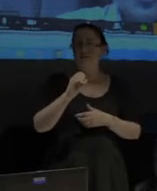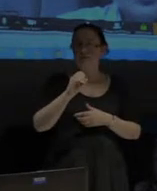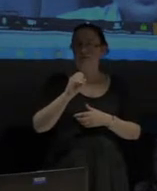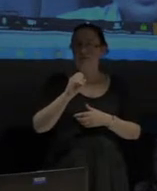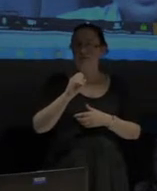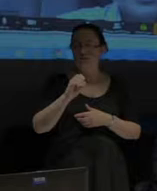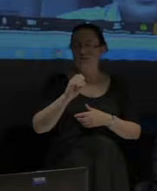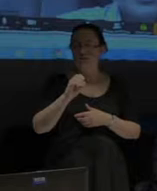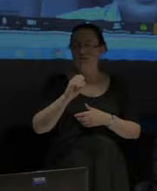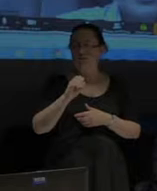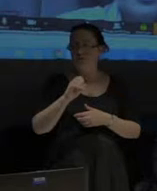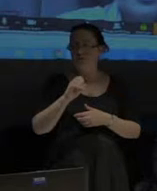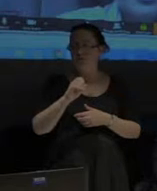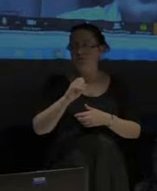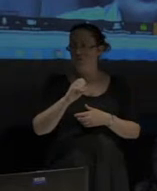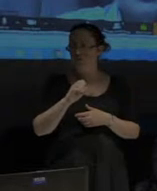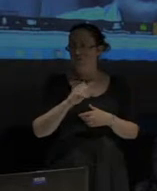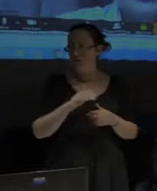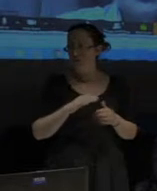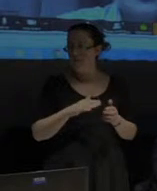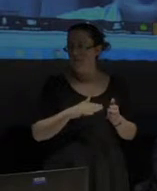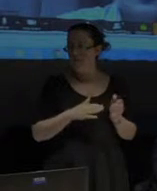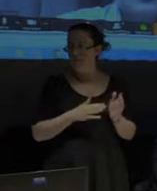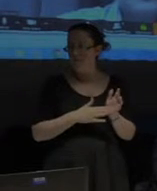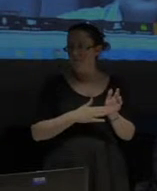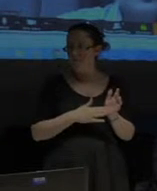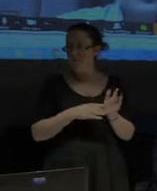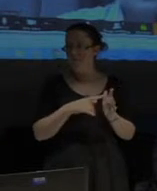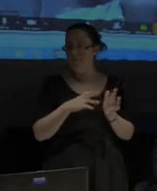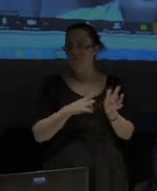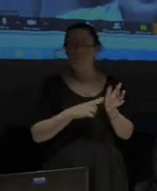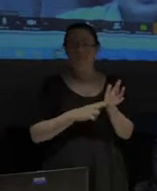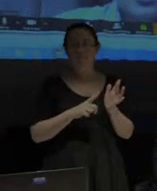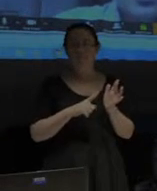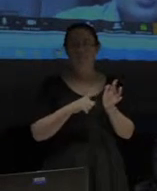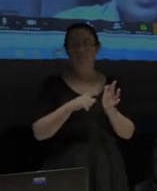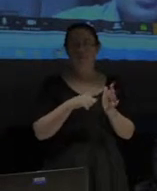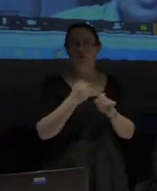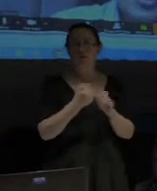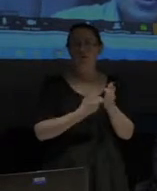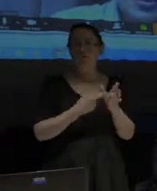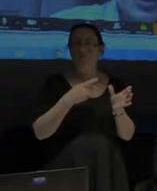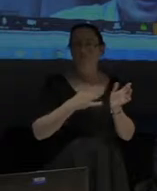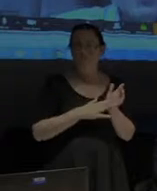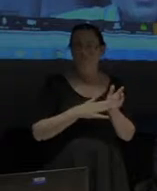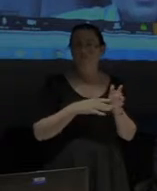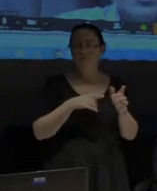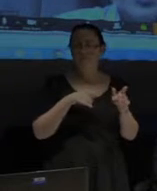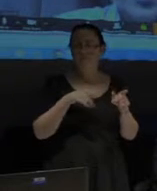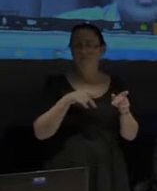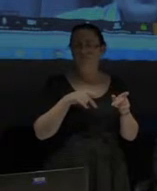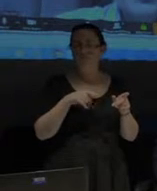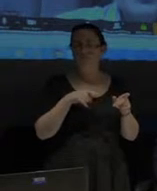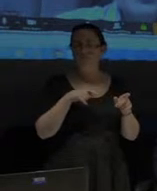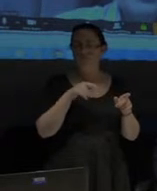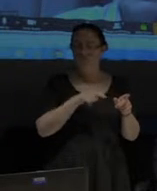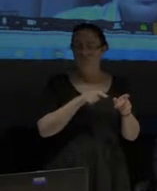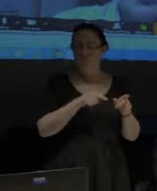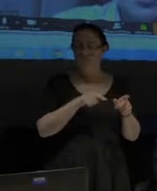on the ability of human beings to make decisions